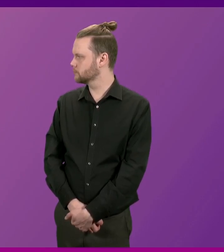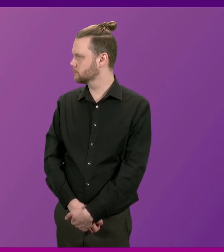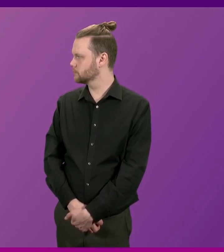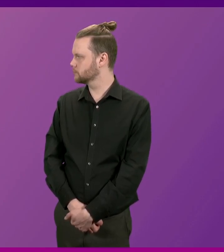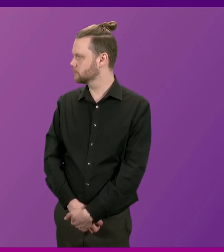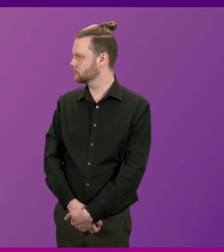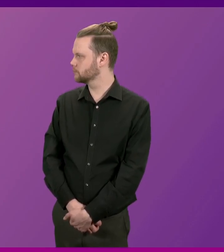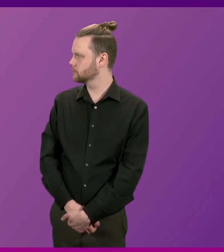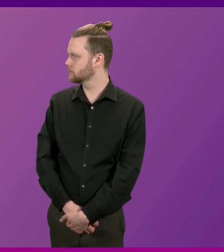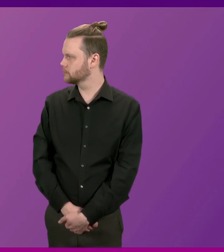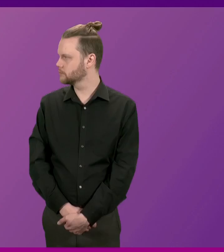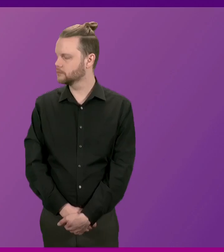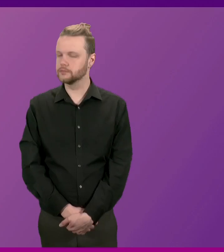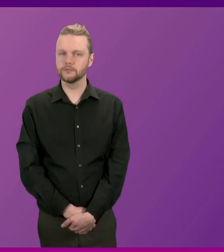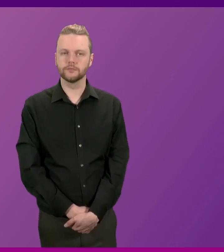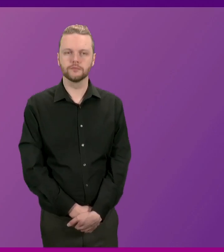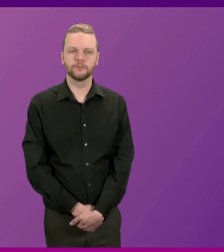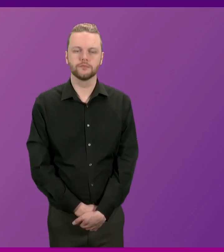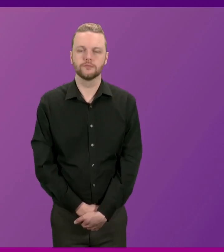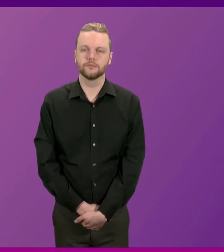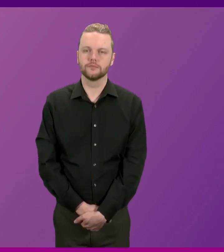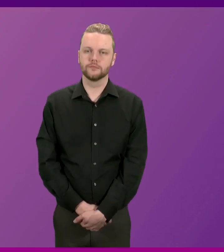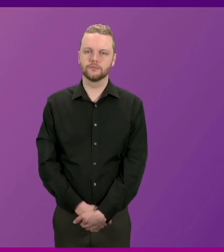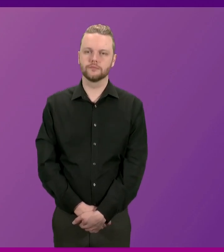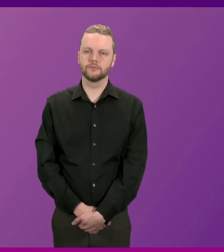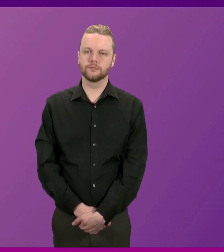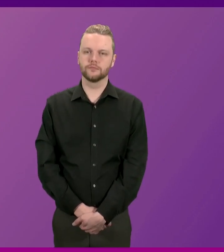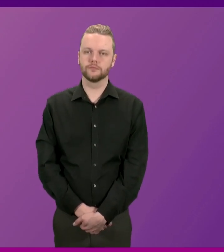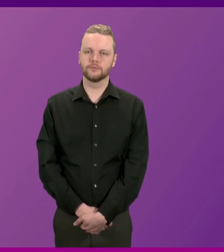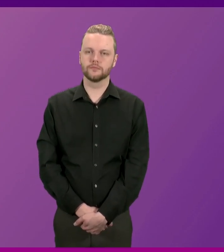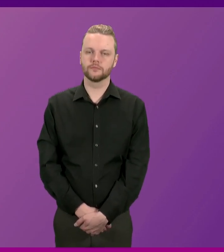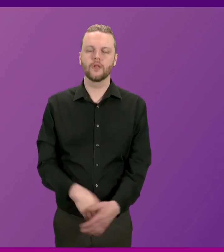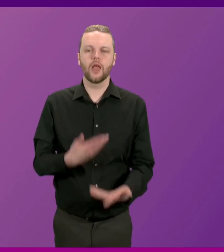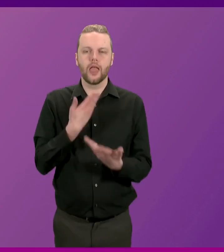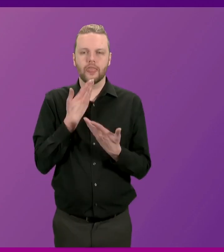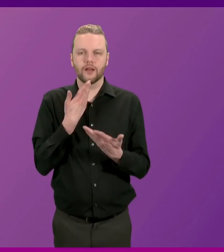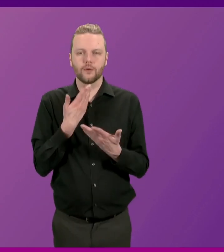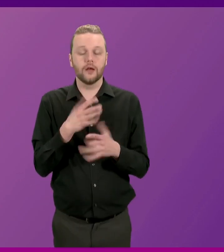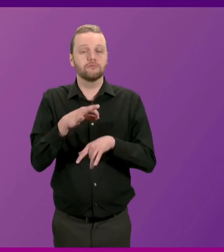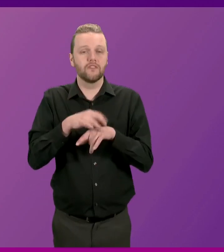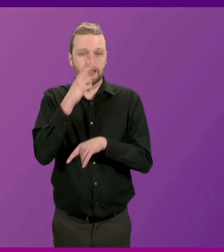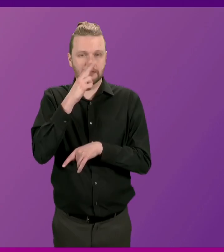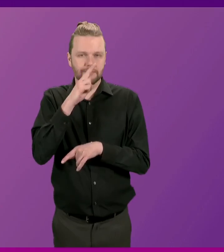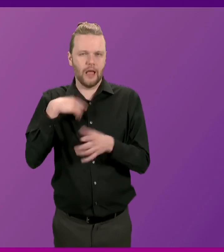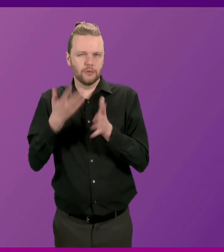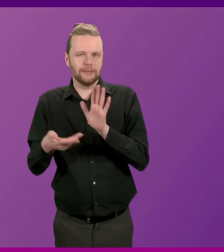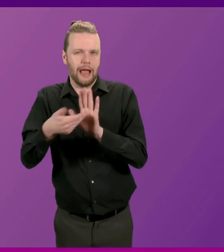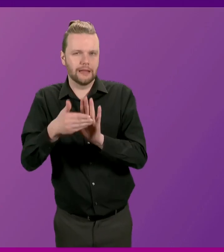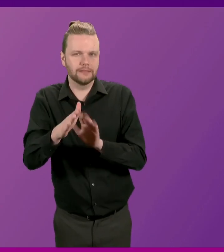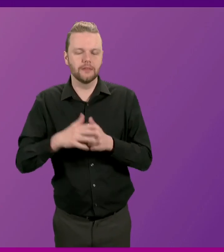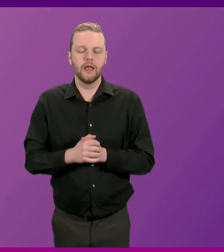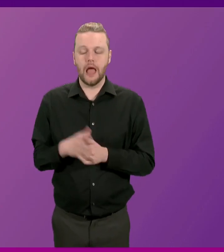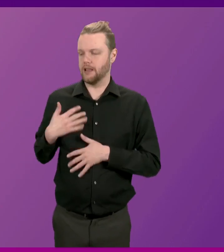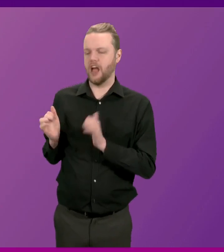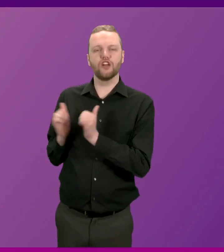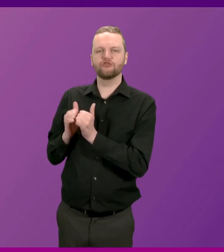and confidence in deaf people. And thank you. Sorry, Professor Napier. Would it be all right if I just add to that? And I agree